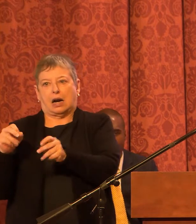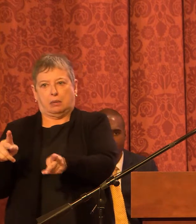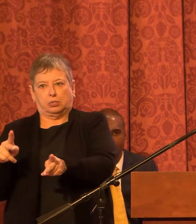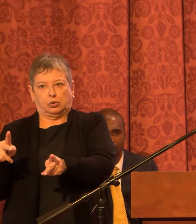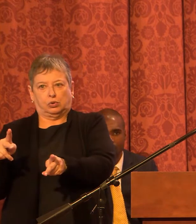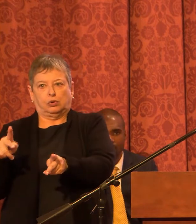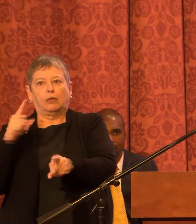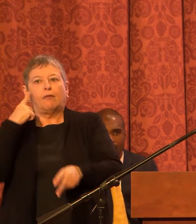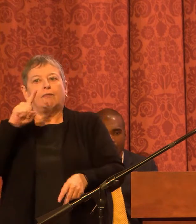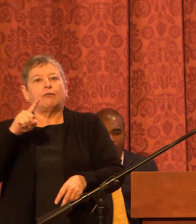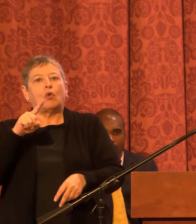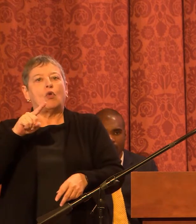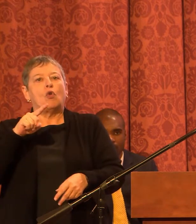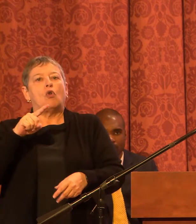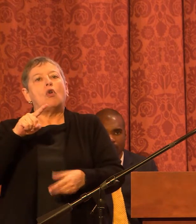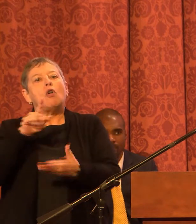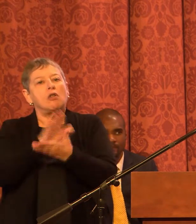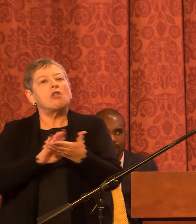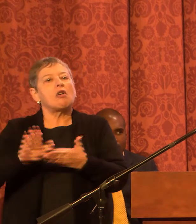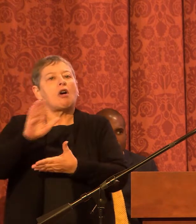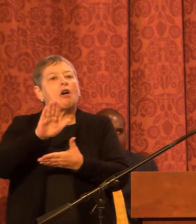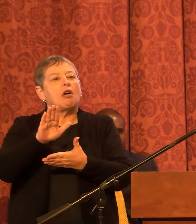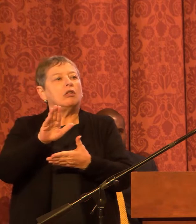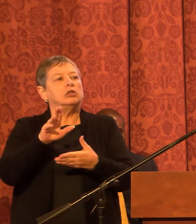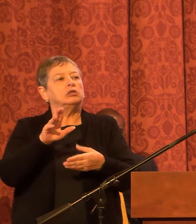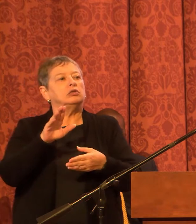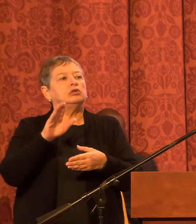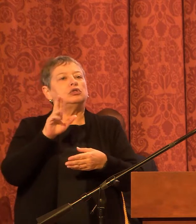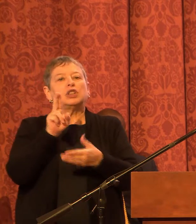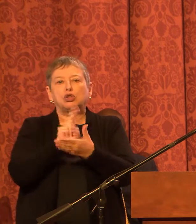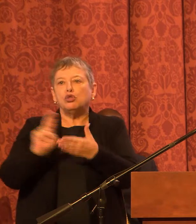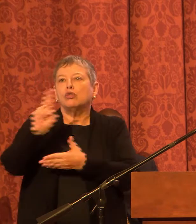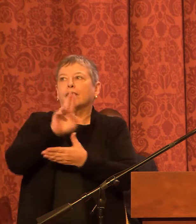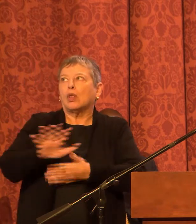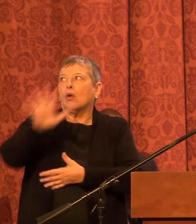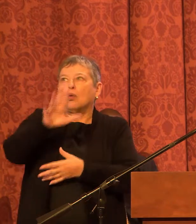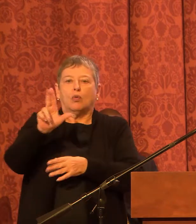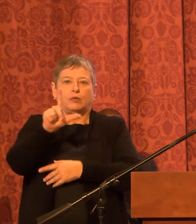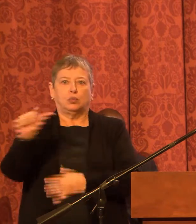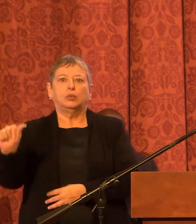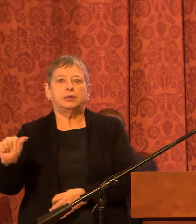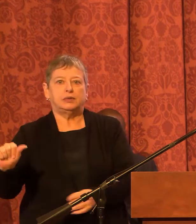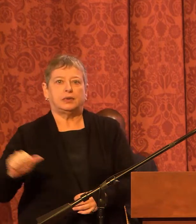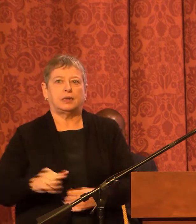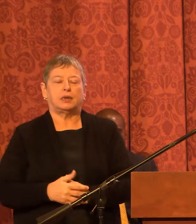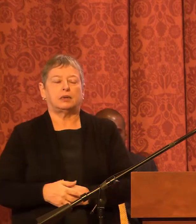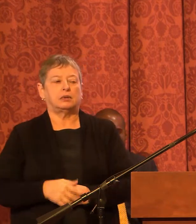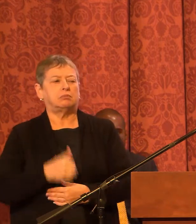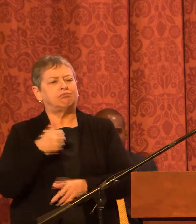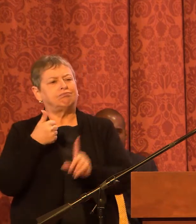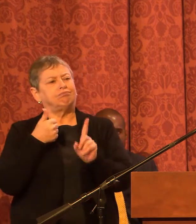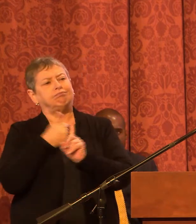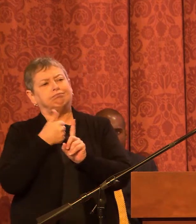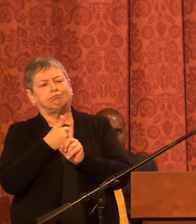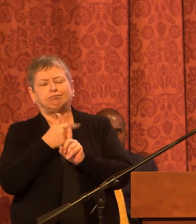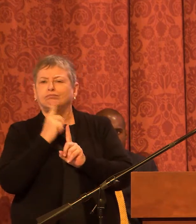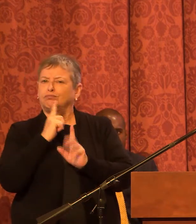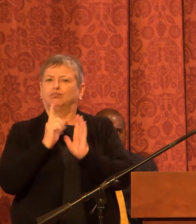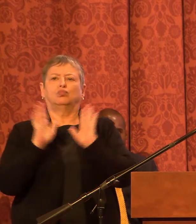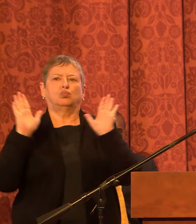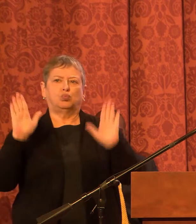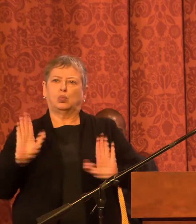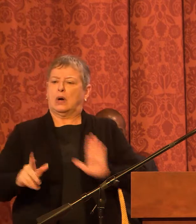at the post-secondary educational institutions throughout Louisiana. She is a prime